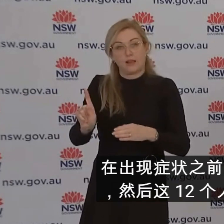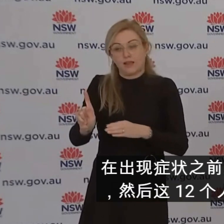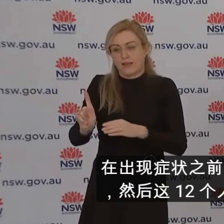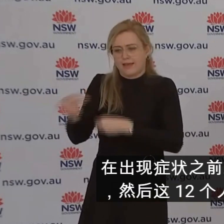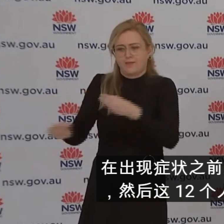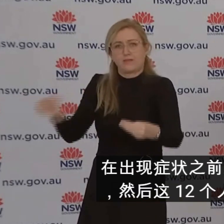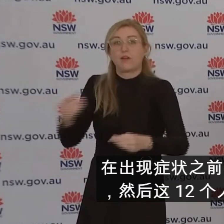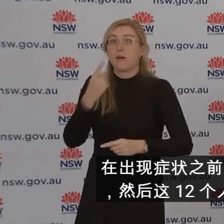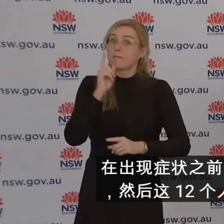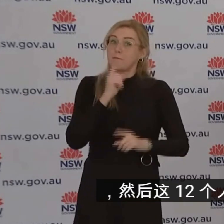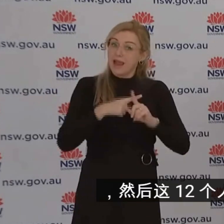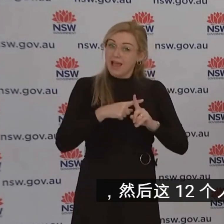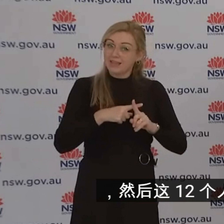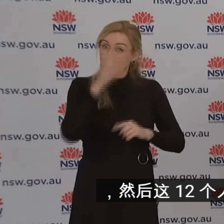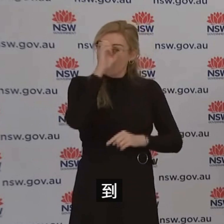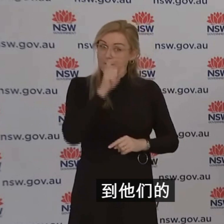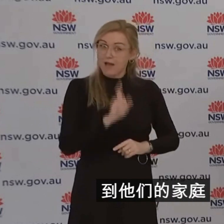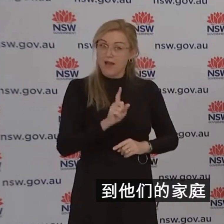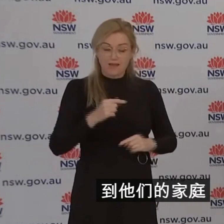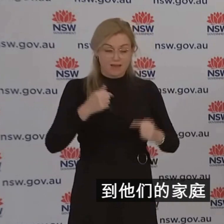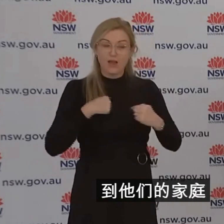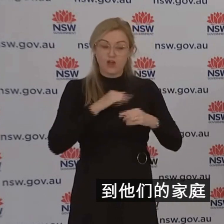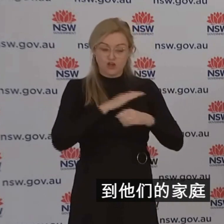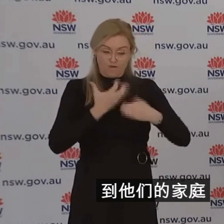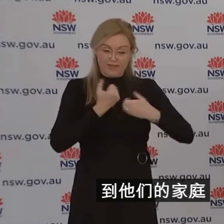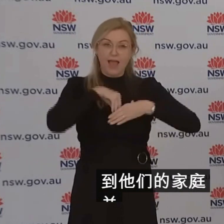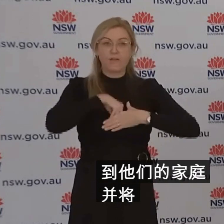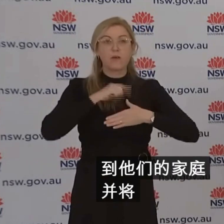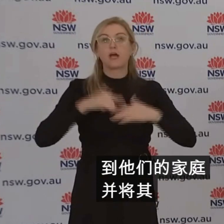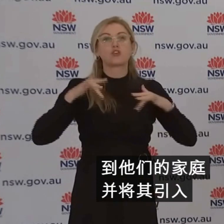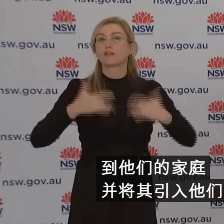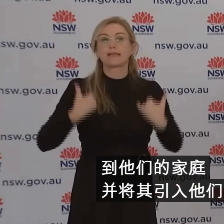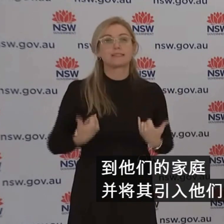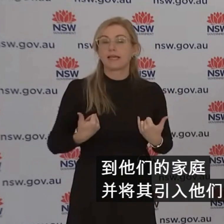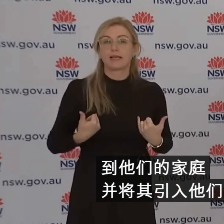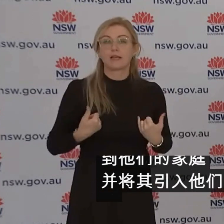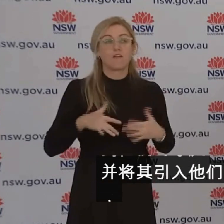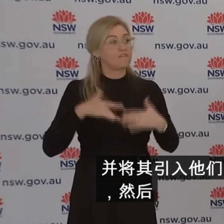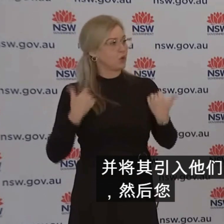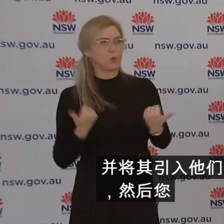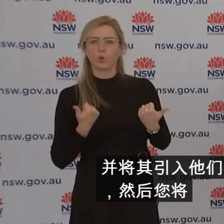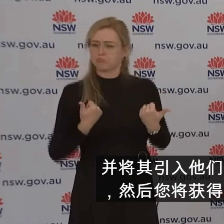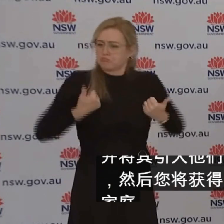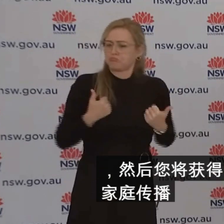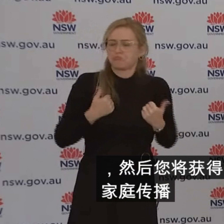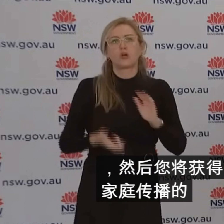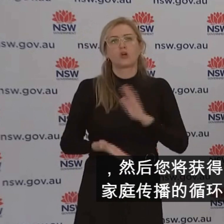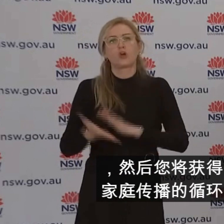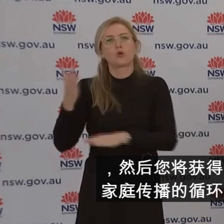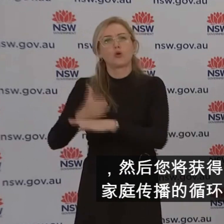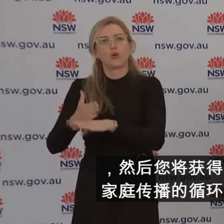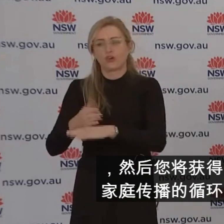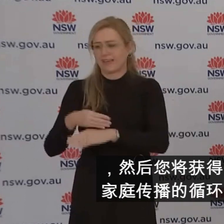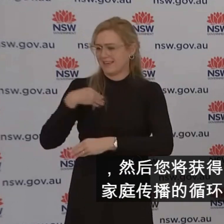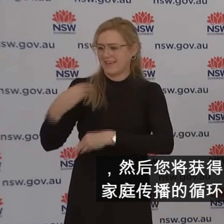each of those 12 people will go back to their households and introduce it into their households, and then you'll get that cycle of household